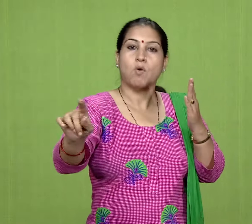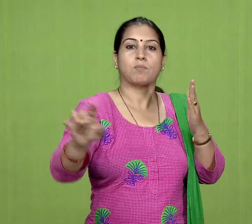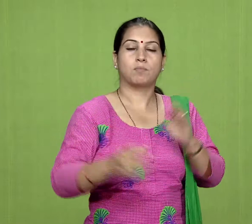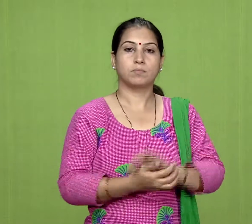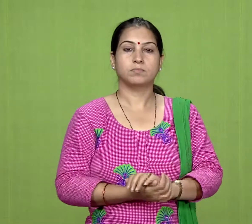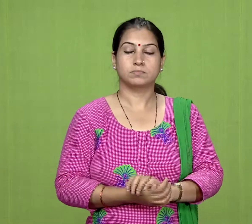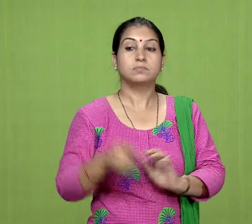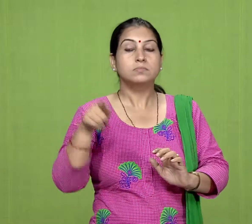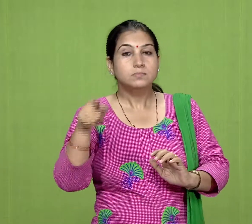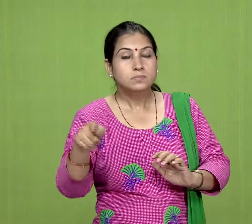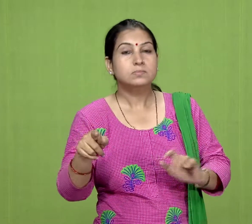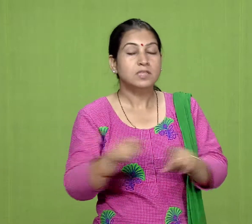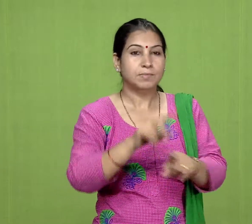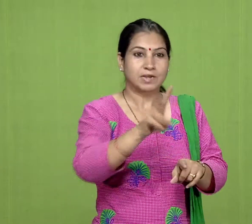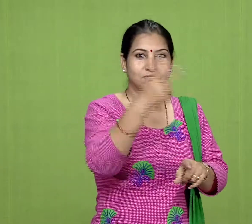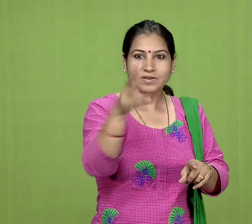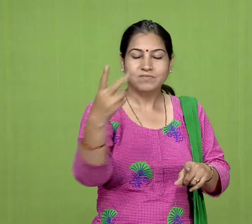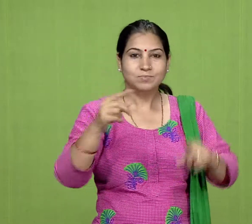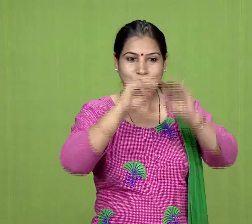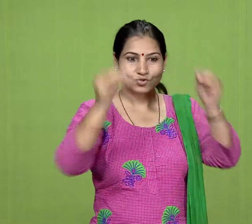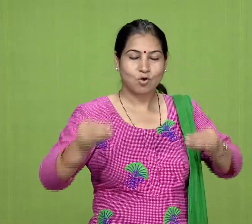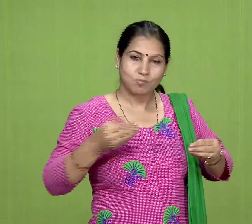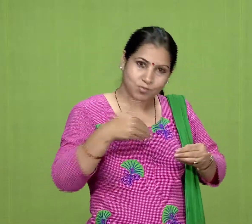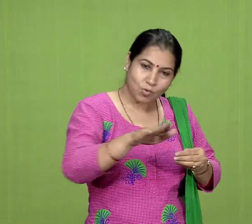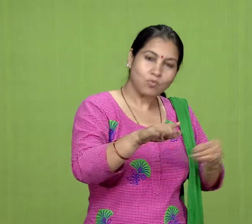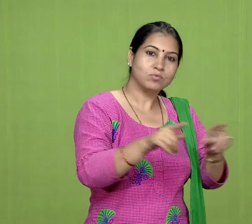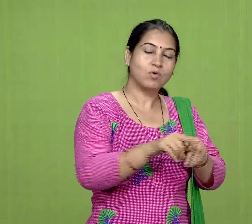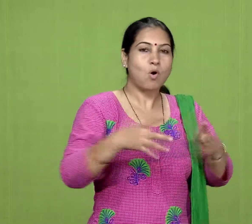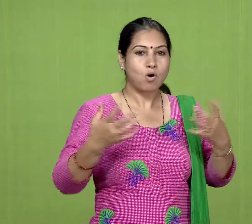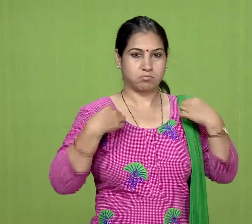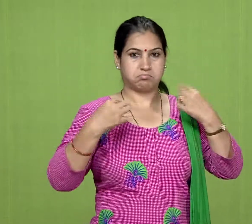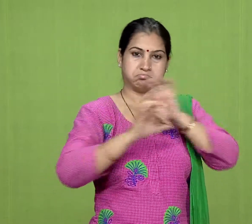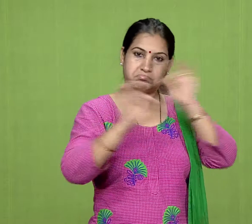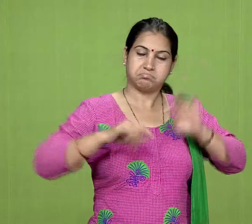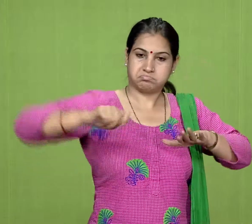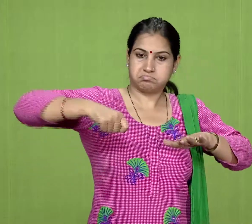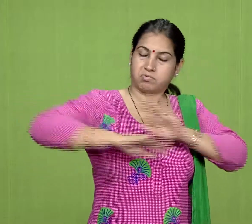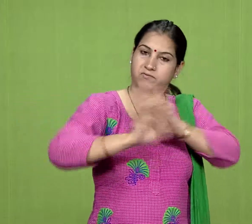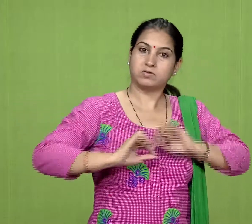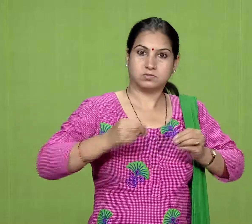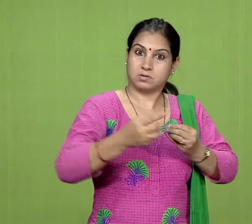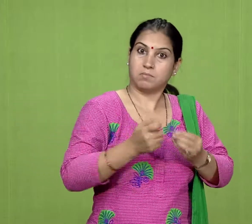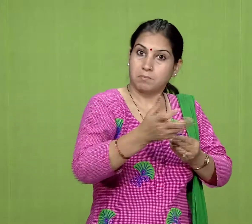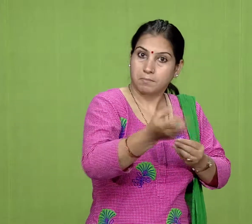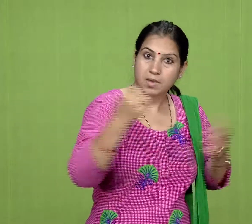And often you go to the different shops to buy fabric or ready-made garments. In other